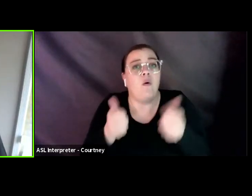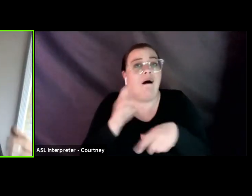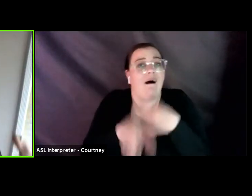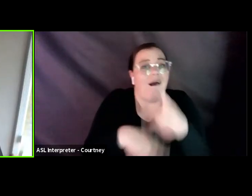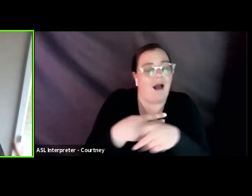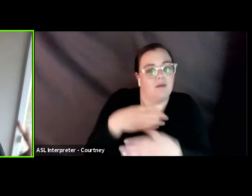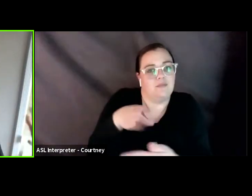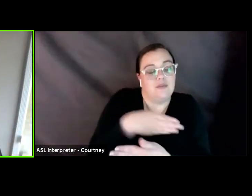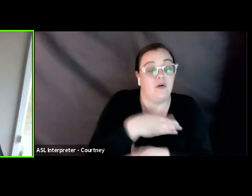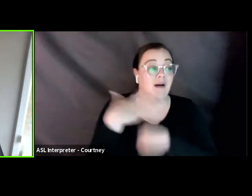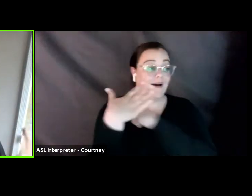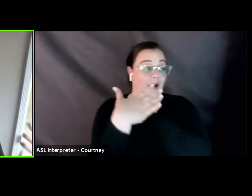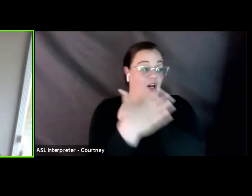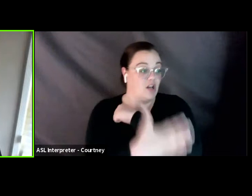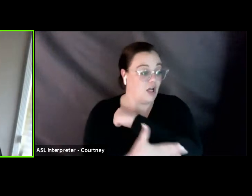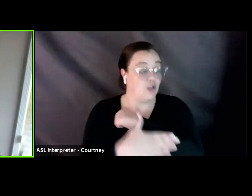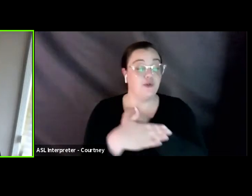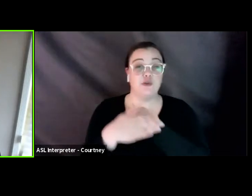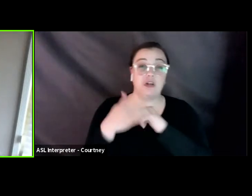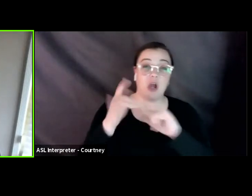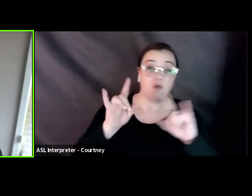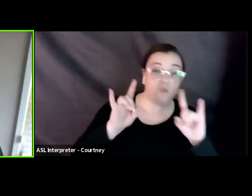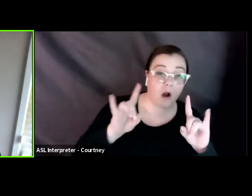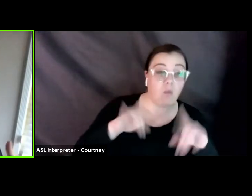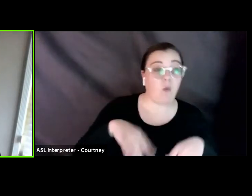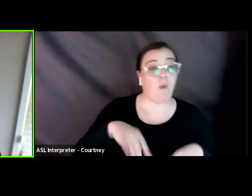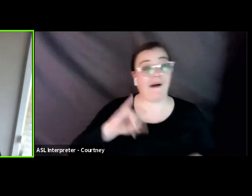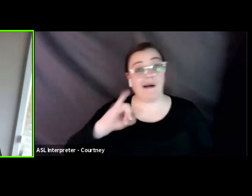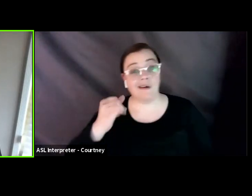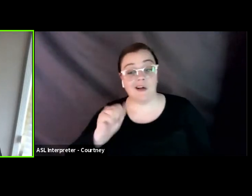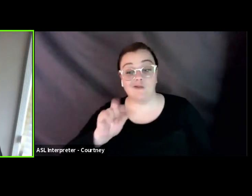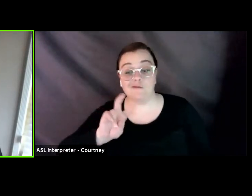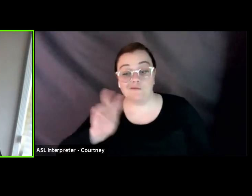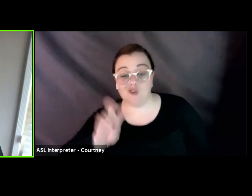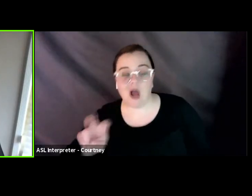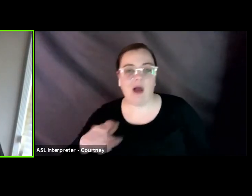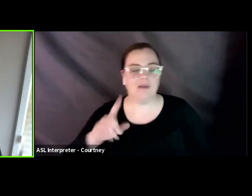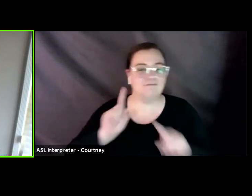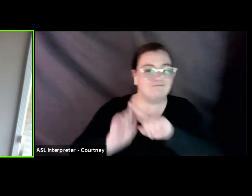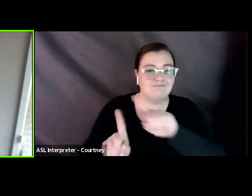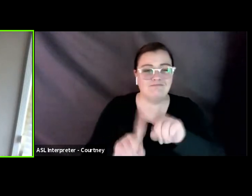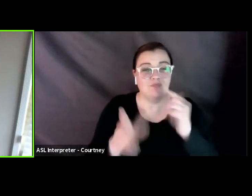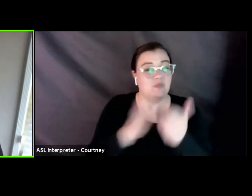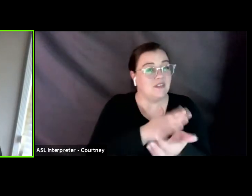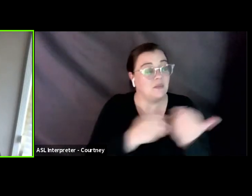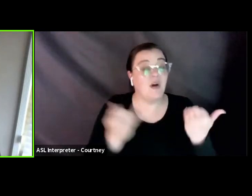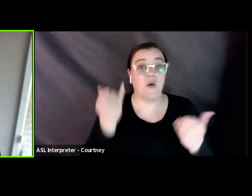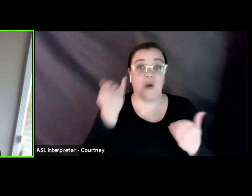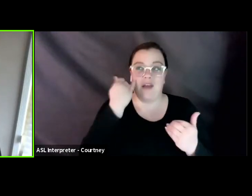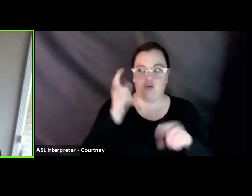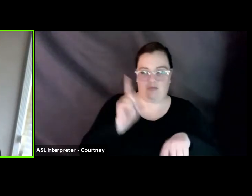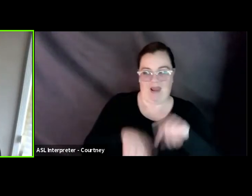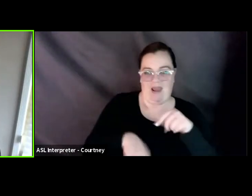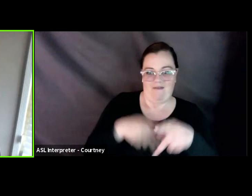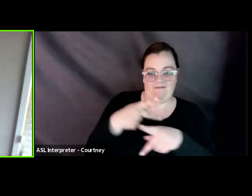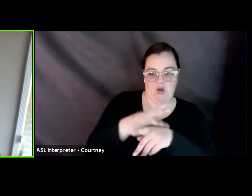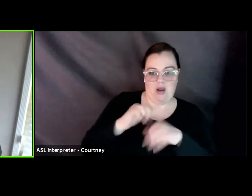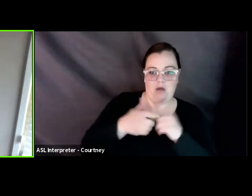roll. How do you get to those high notes without your voice cracking and without breaking? So again,